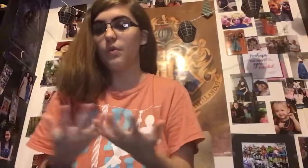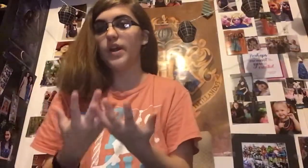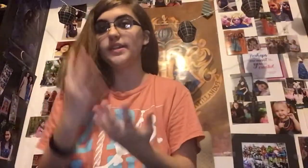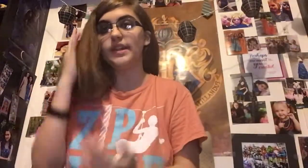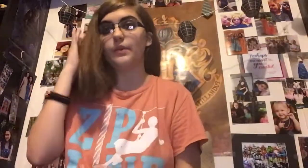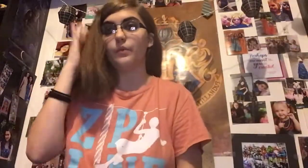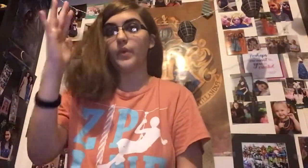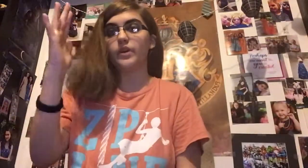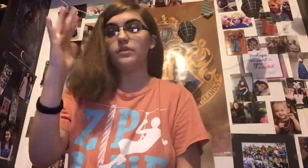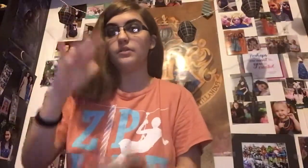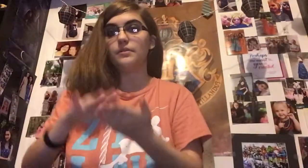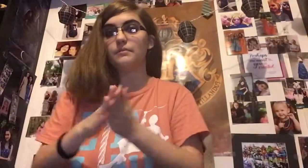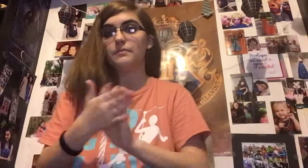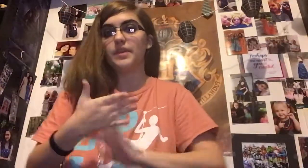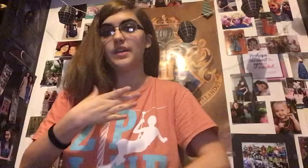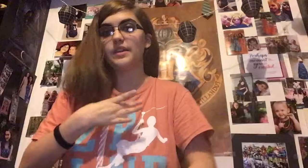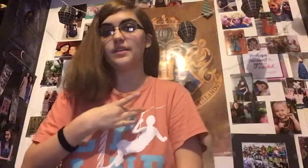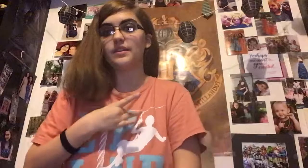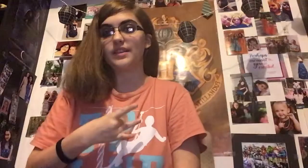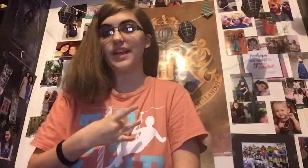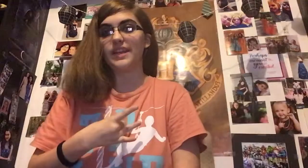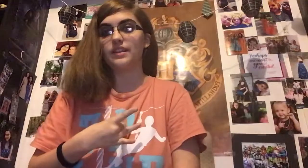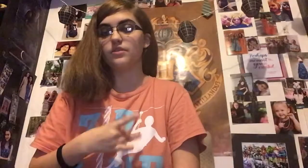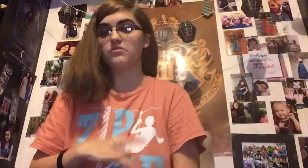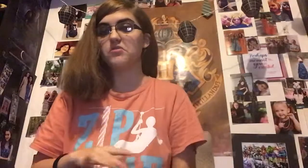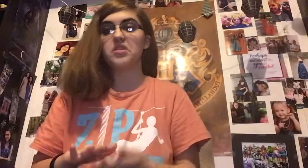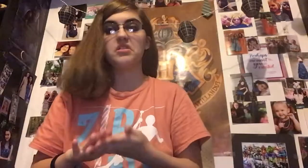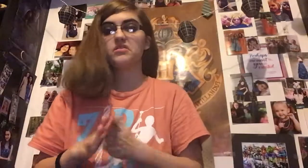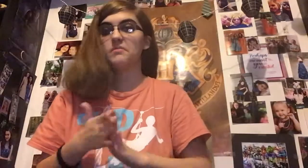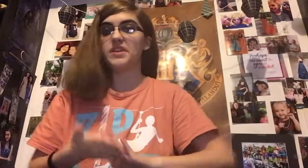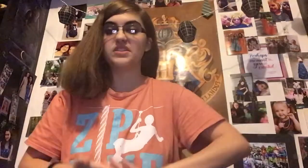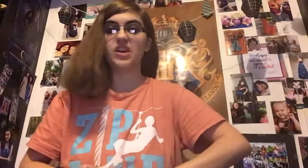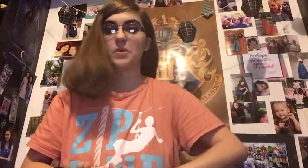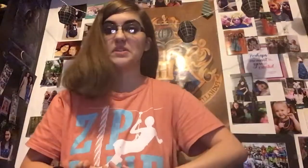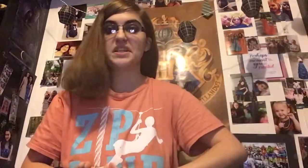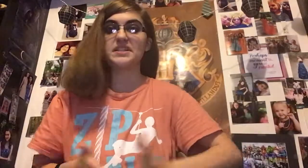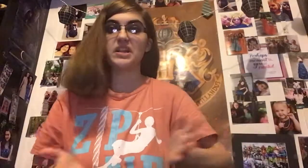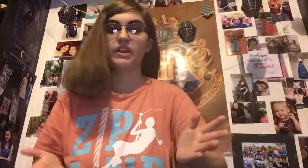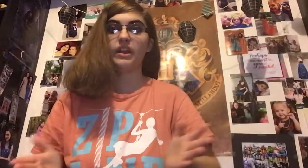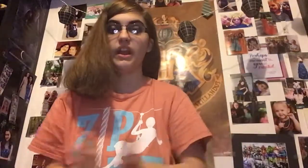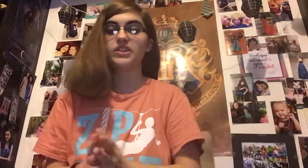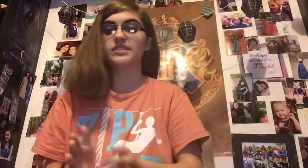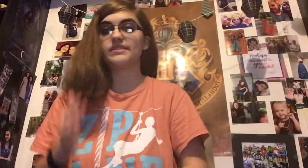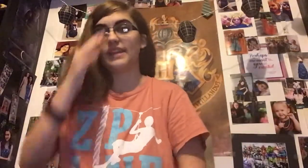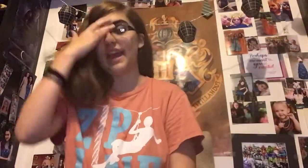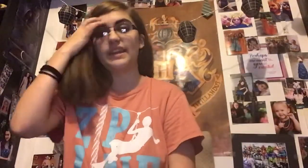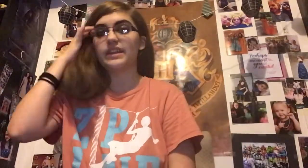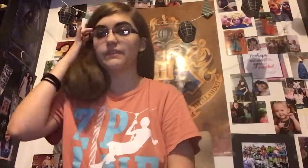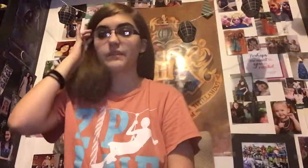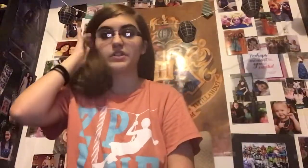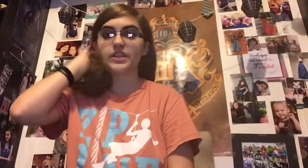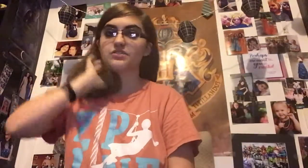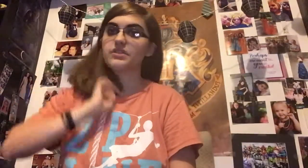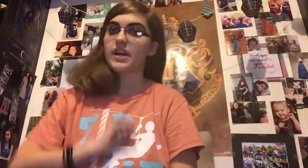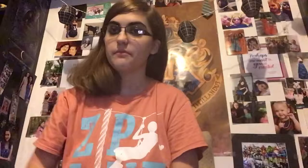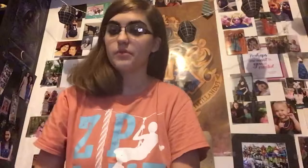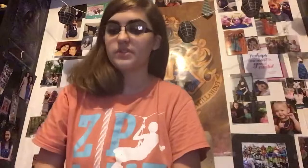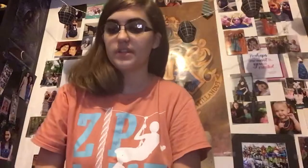what it will be like. The B is not always necessary. I just add it if there's extra time most of the